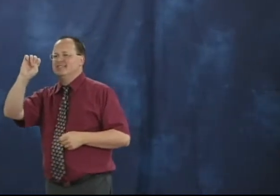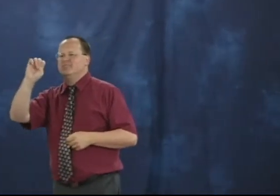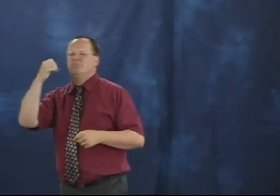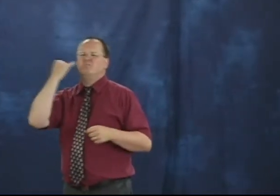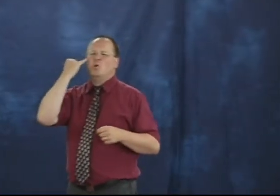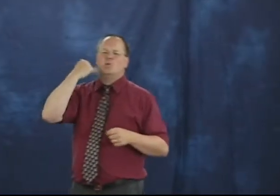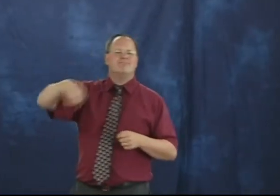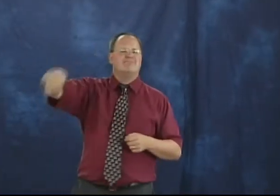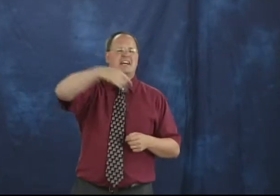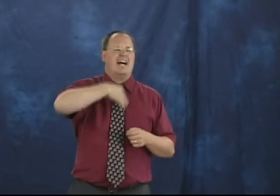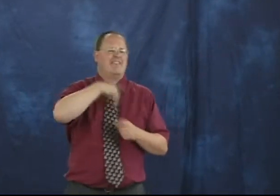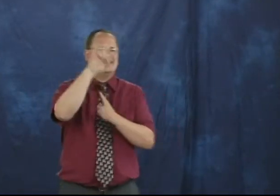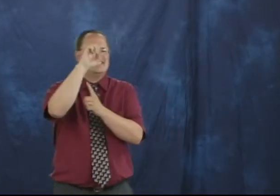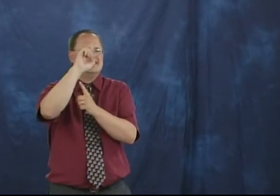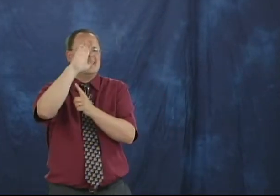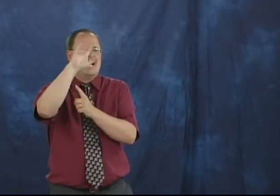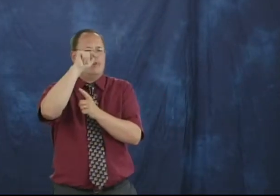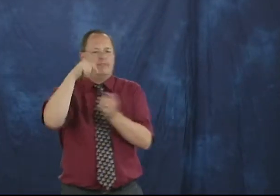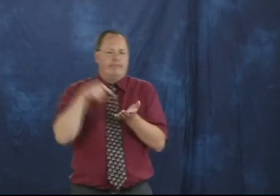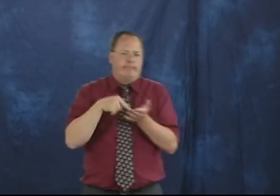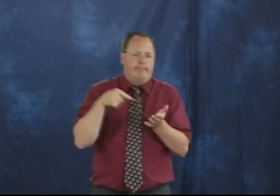Poor in estate.